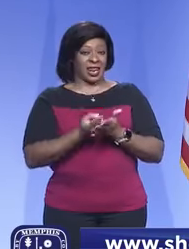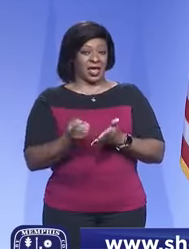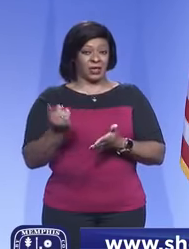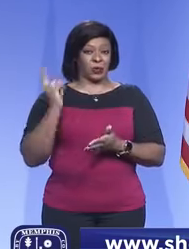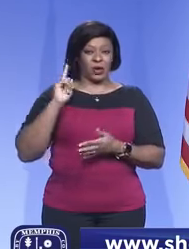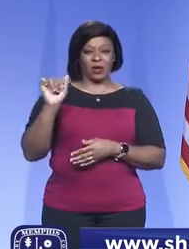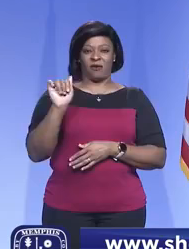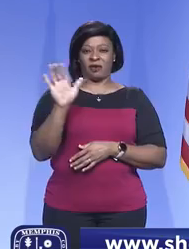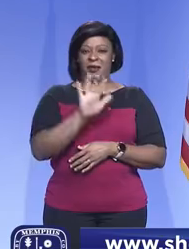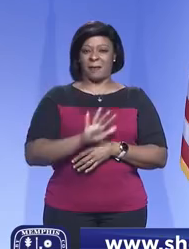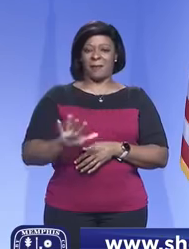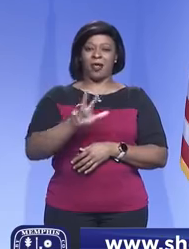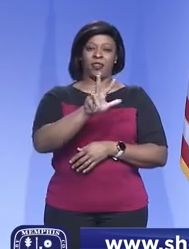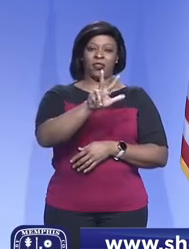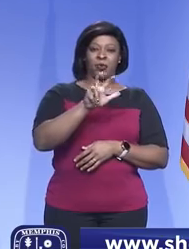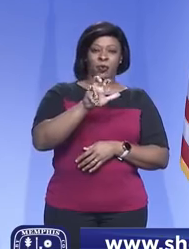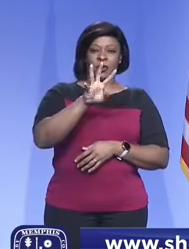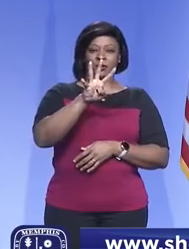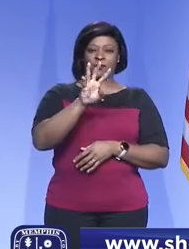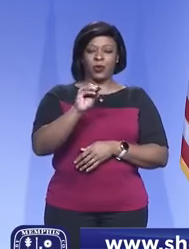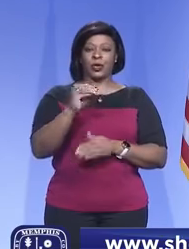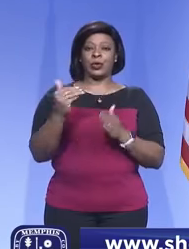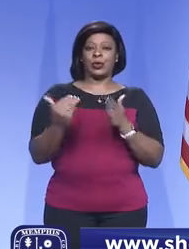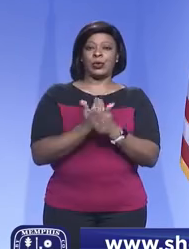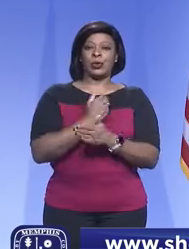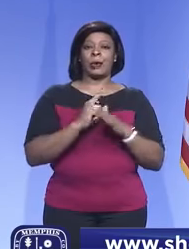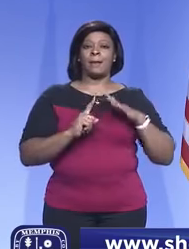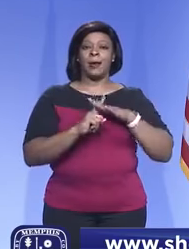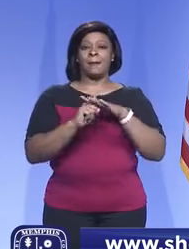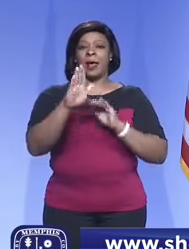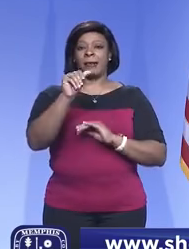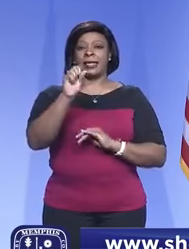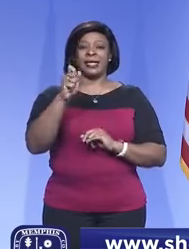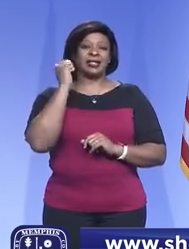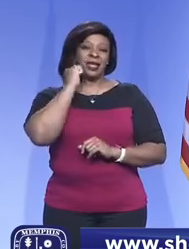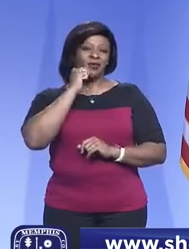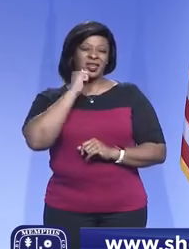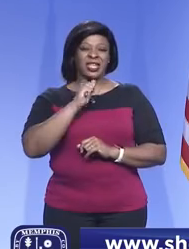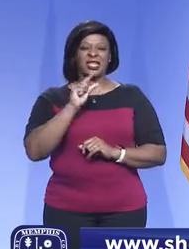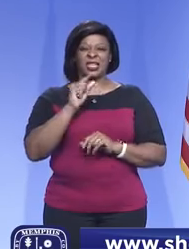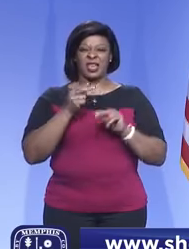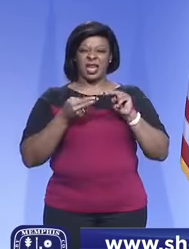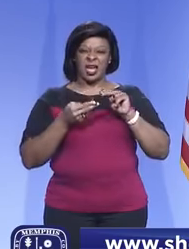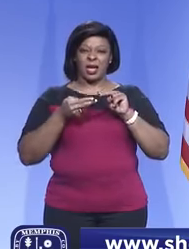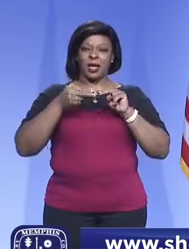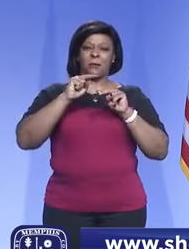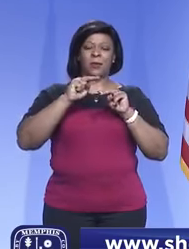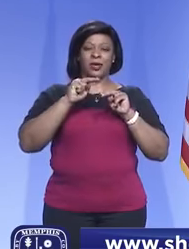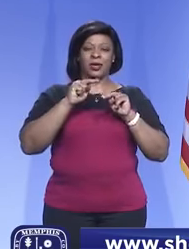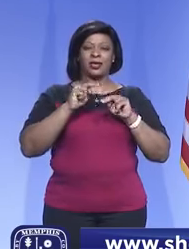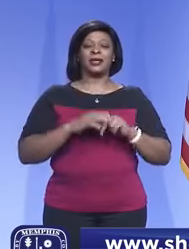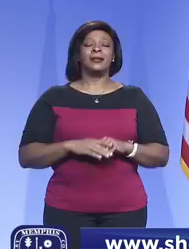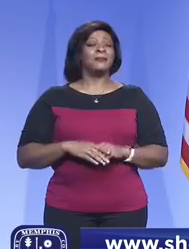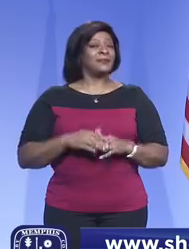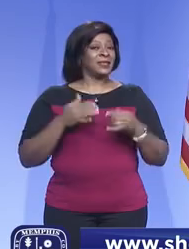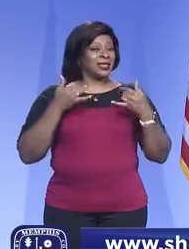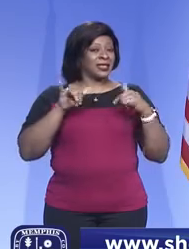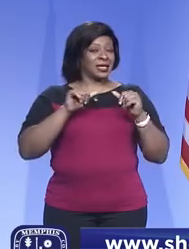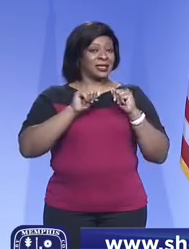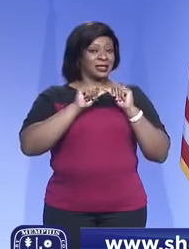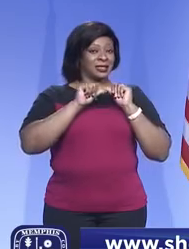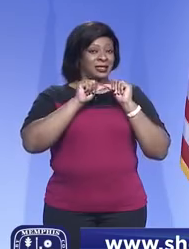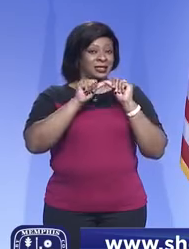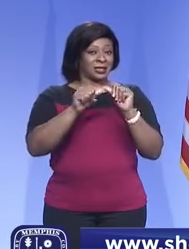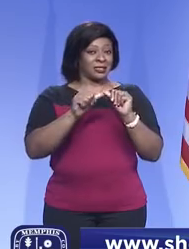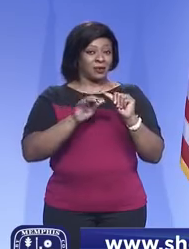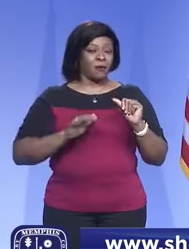been averaging about 340 new cases per day, so that's a slight trend upward. While that's consistent with what we're